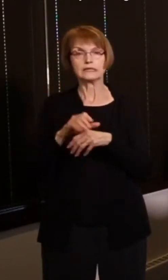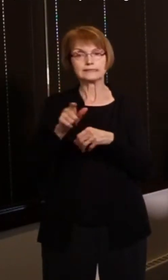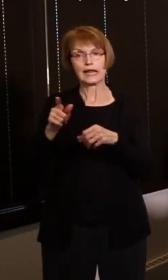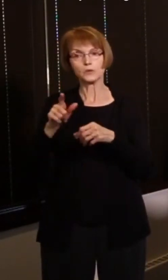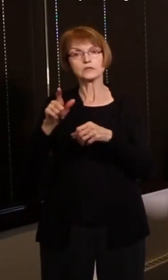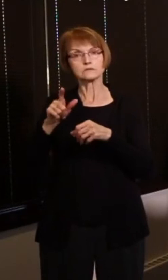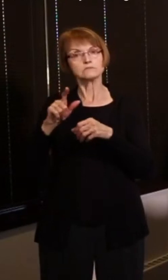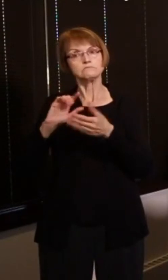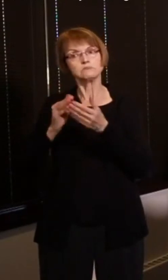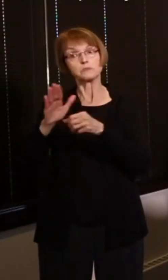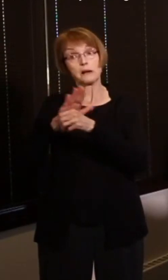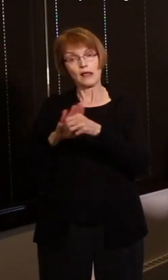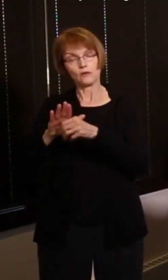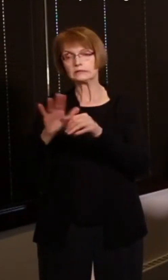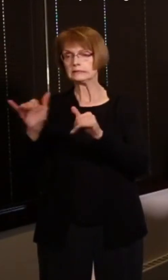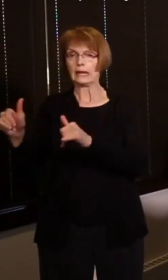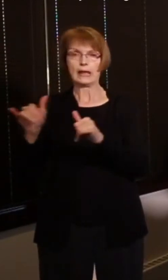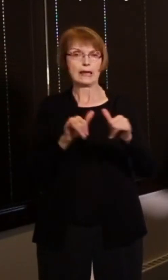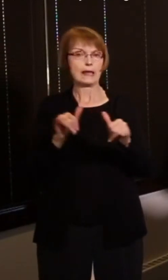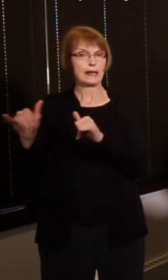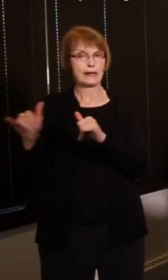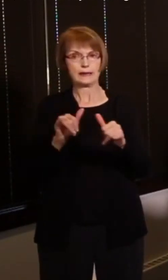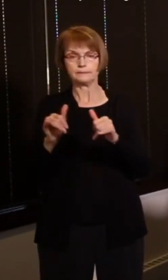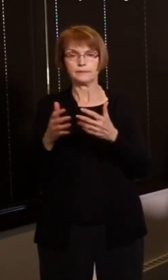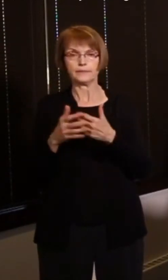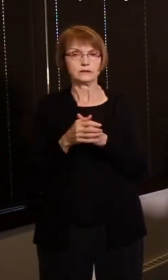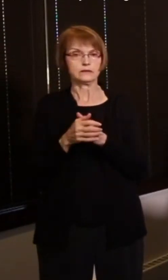area is no different, although we might not be